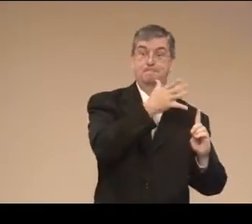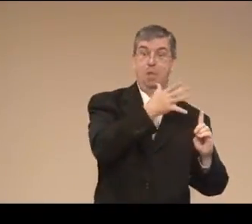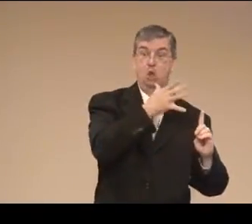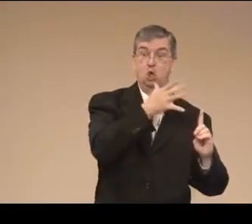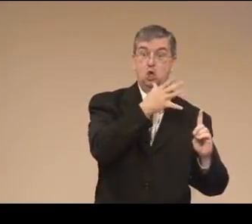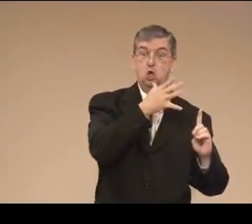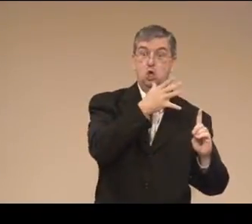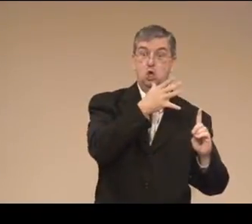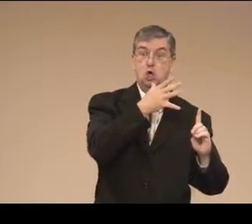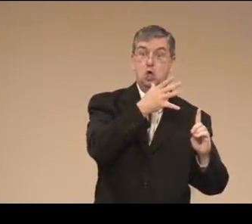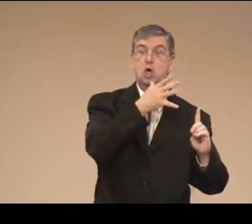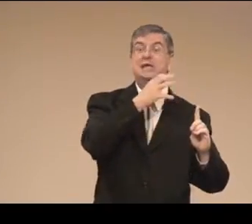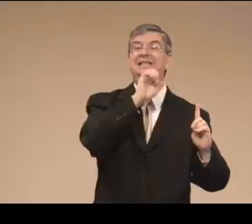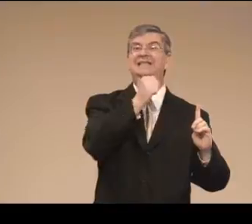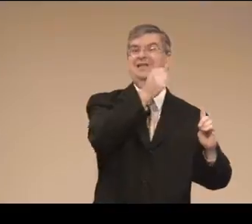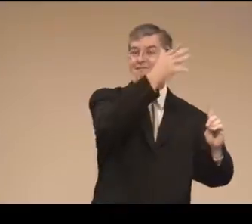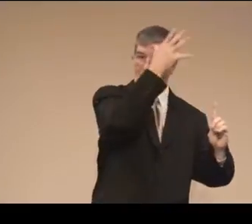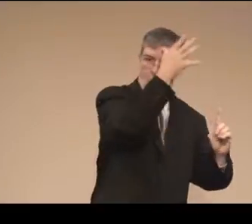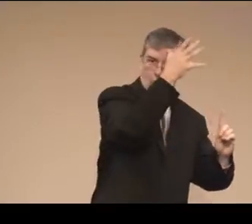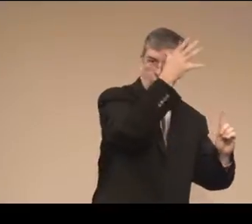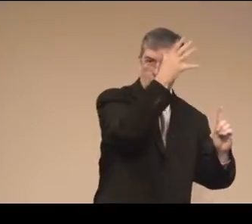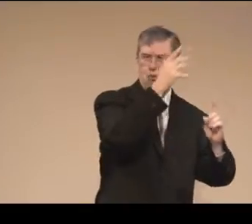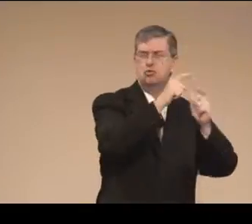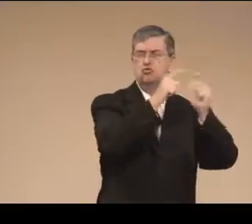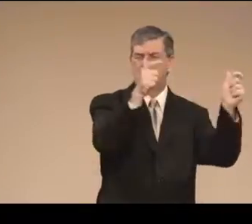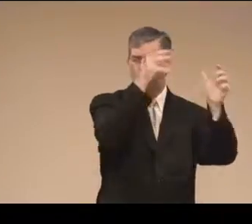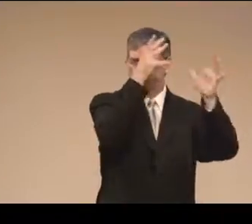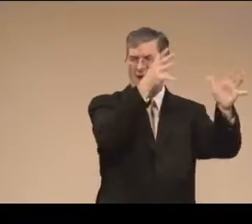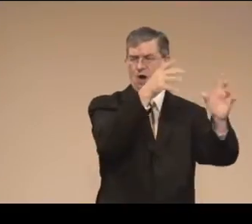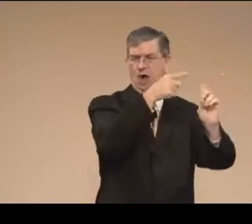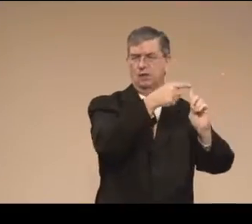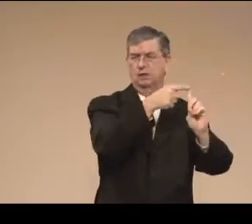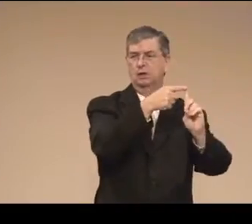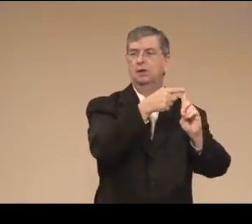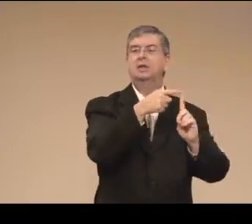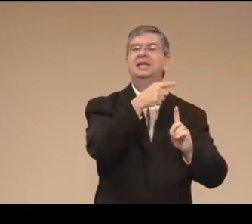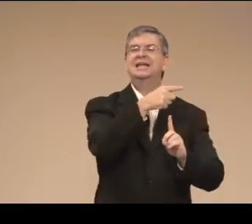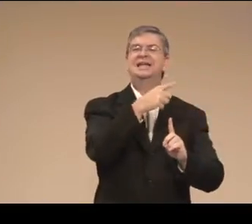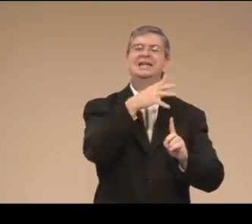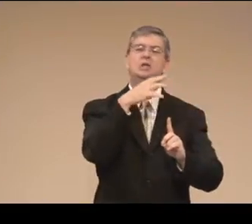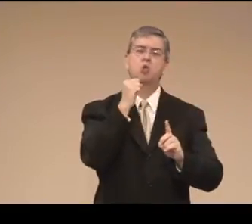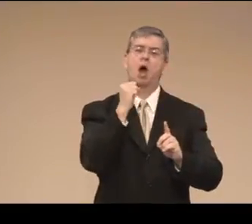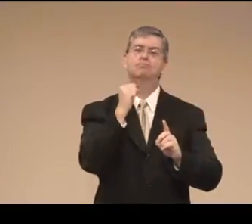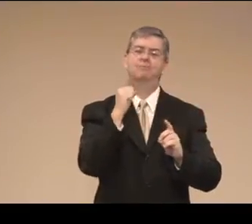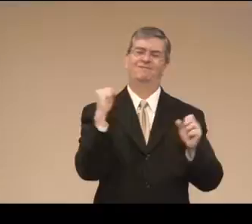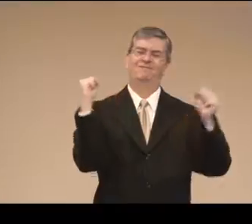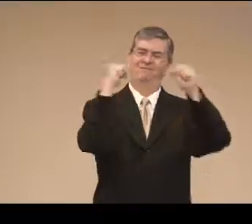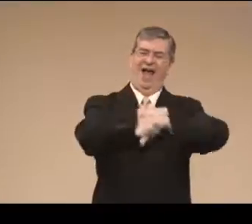on my dad's mother, his father, his great-grandfather,